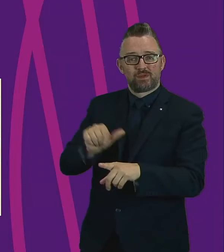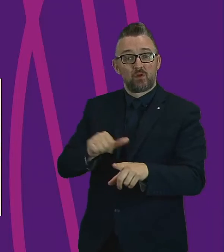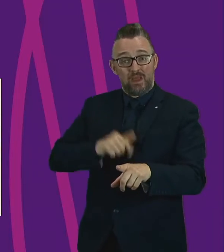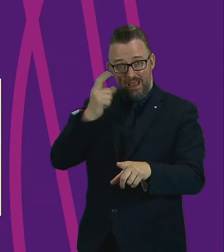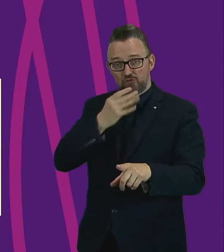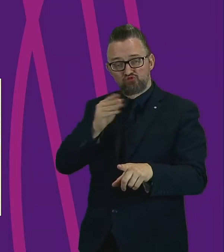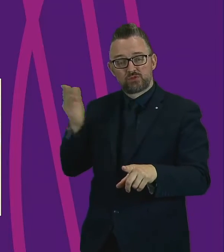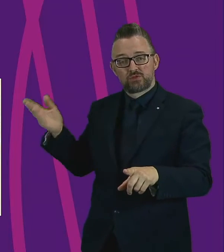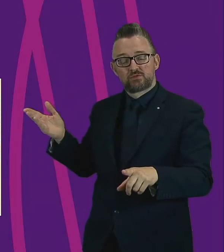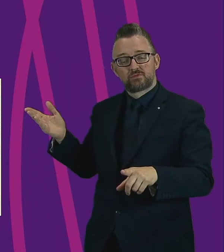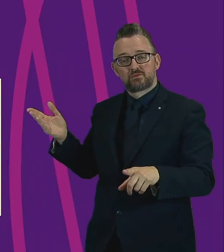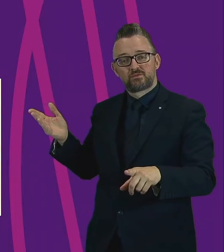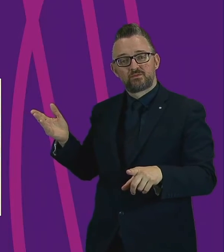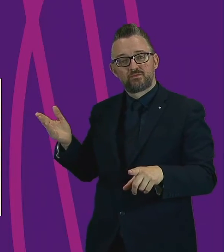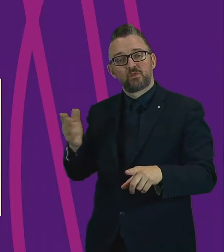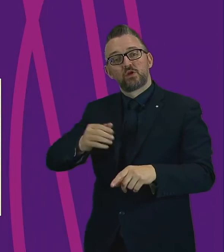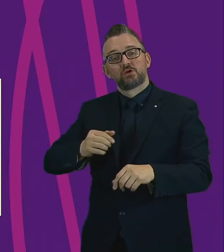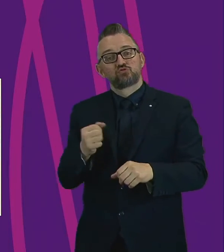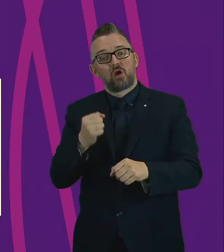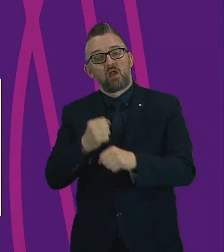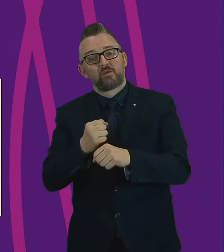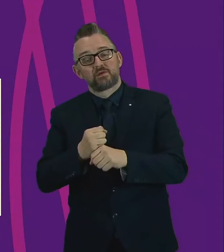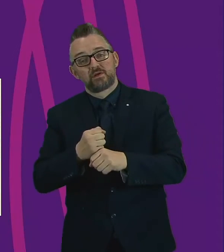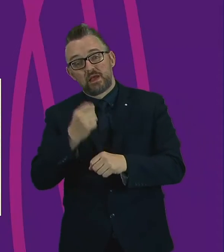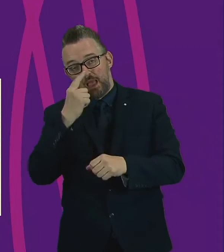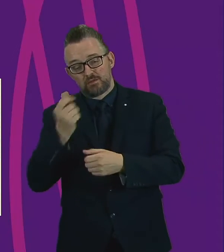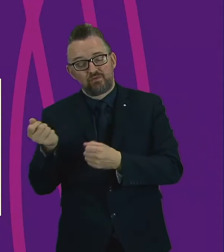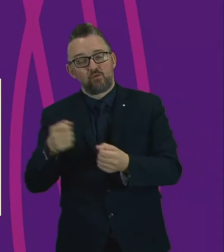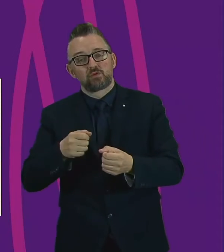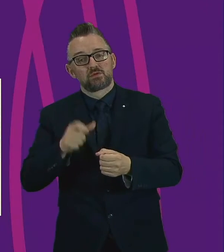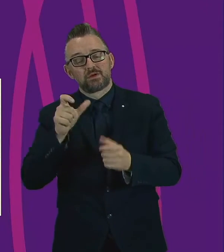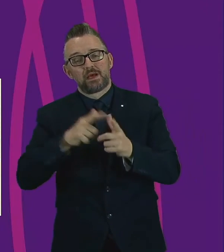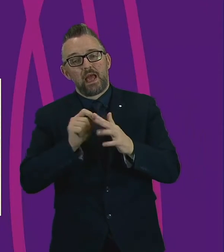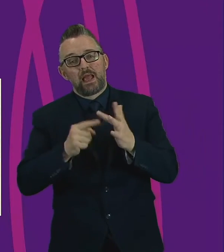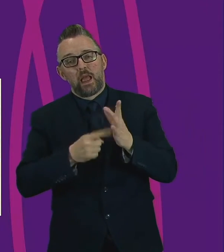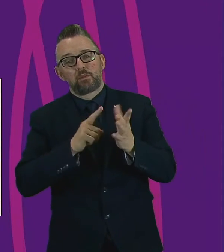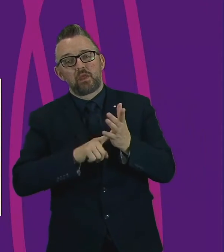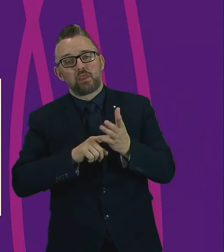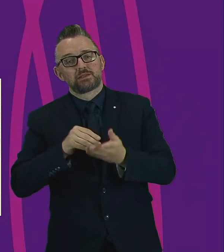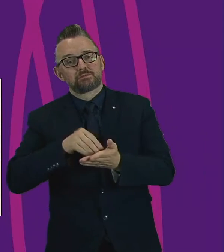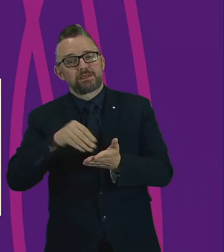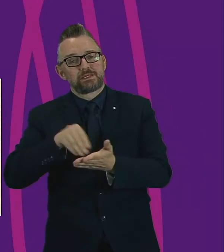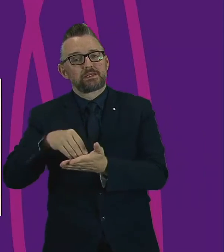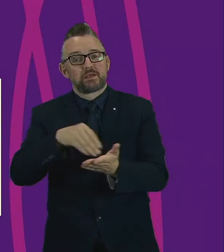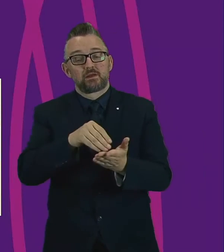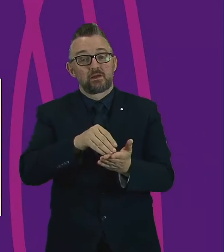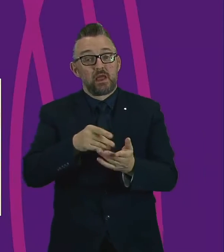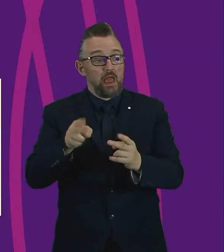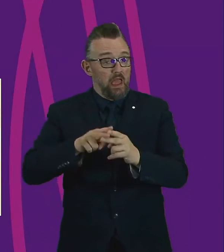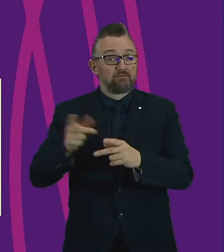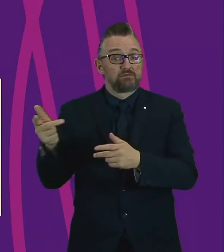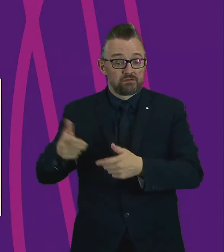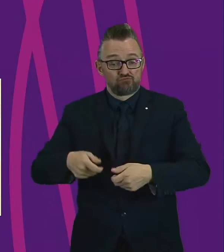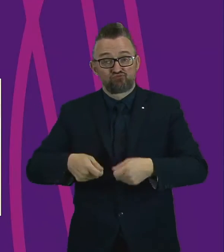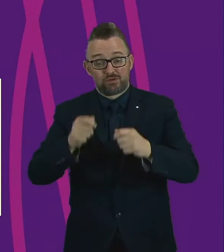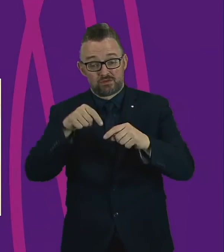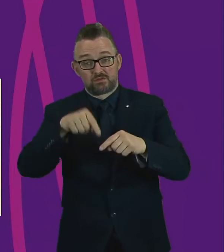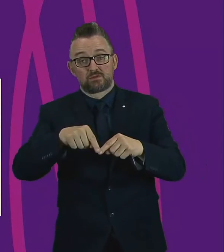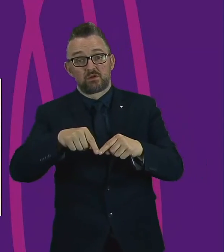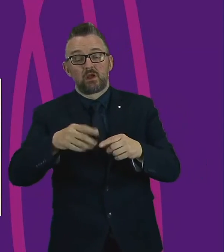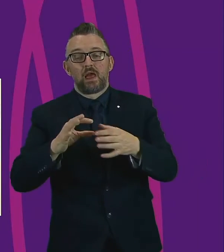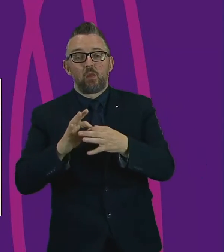Government could bring forward capital spending as was suggested by Jackie Baillie, but if they brought it forward with those fair